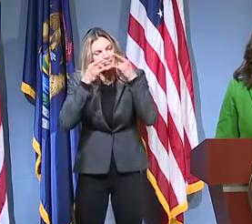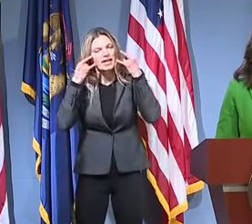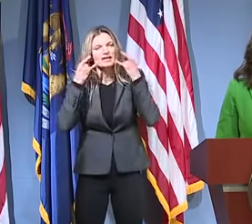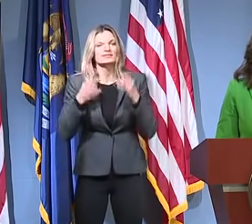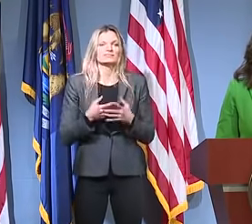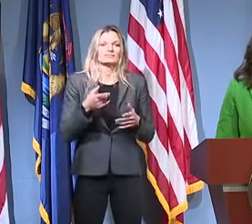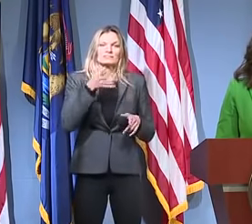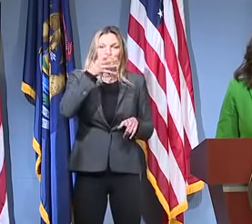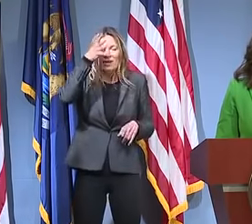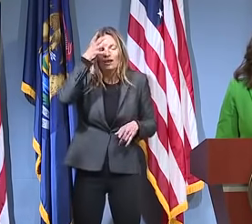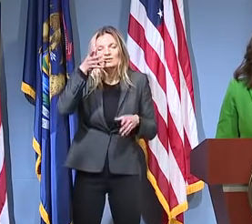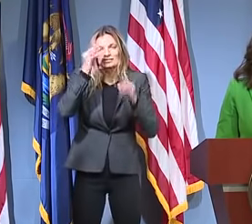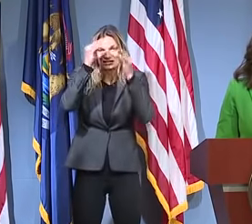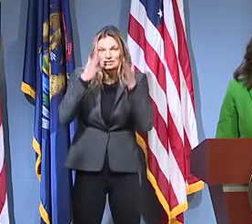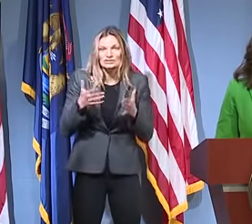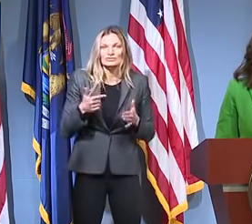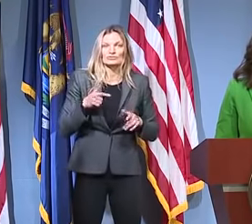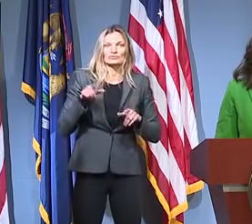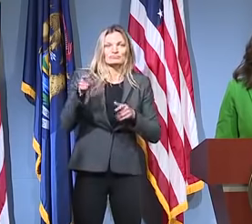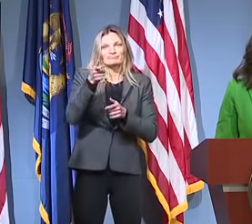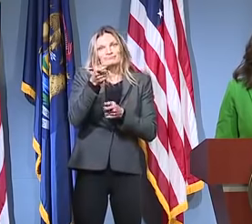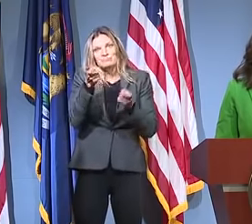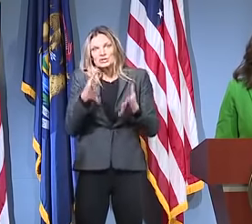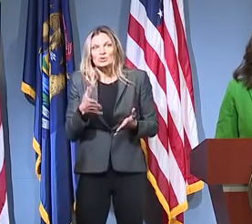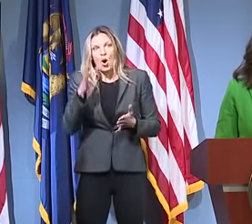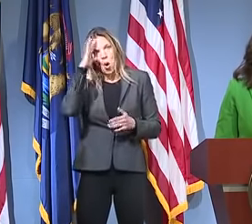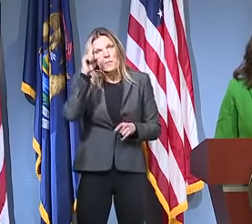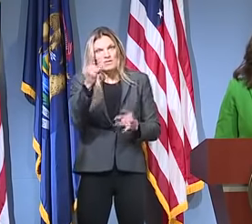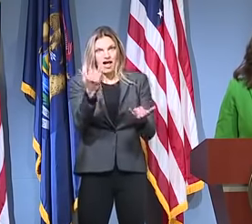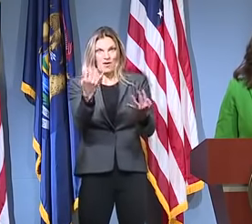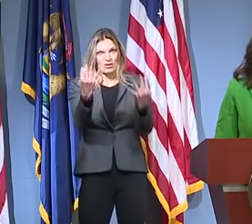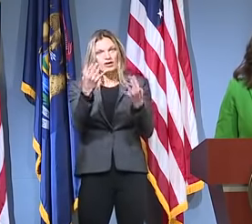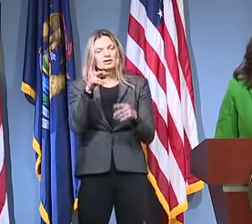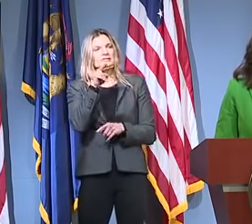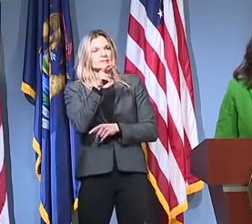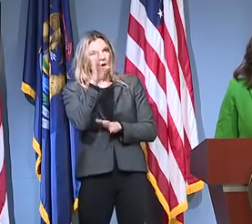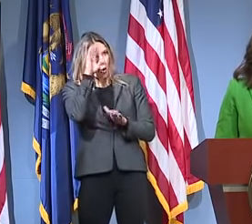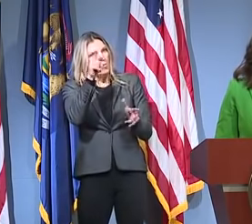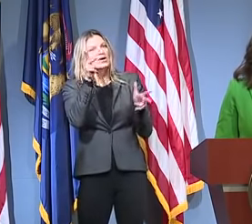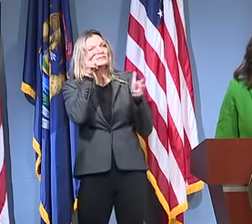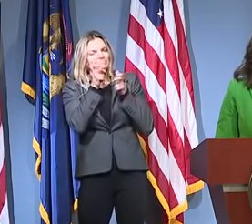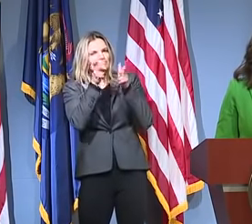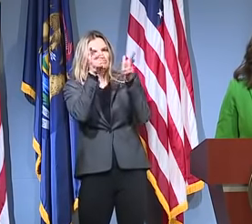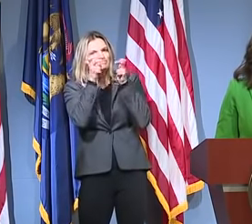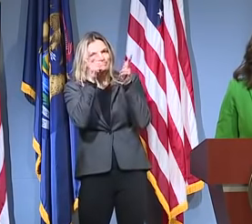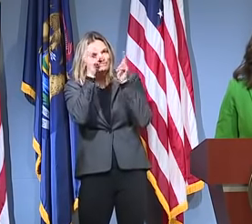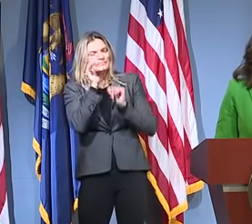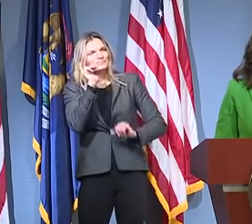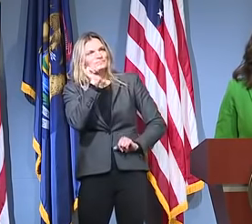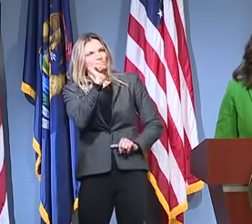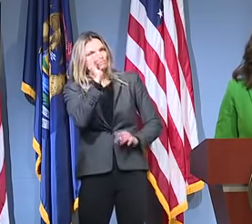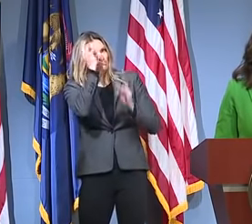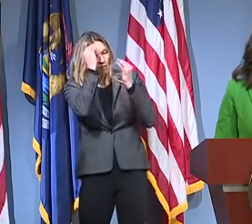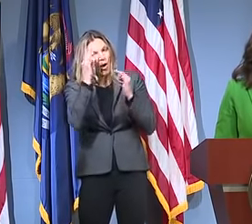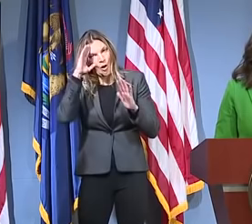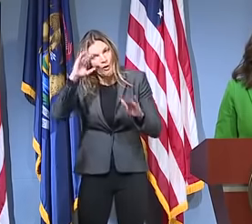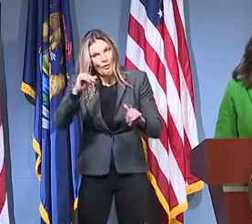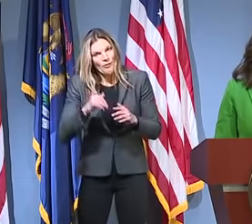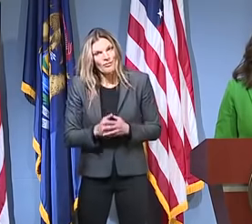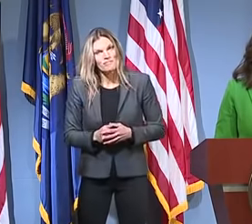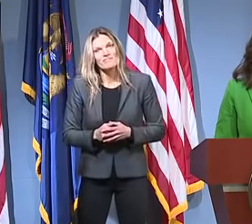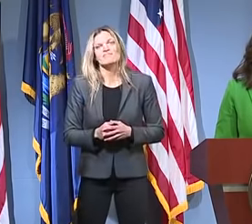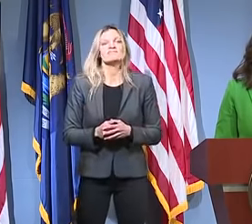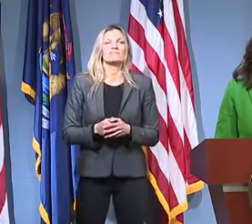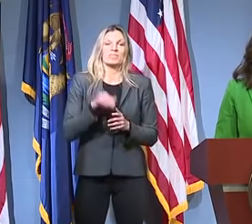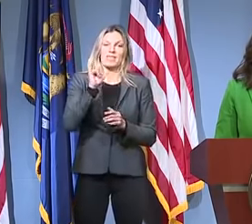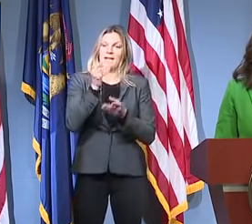students and teachers and administrators alike are hearing this. We know that mask wearing is a cultural change